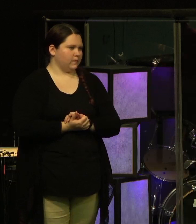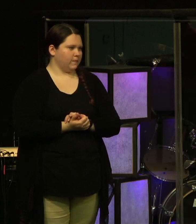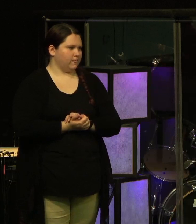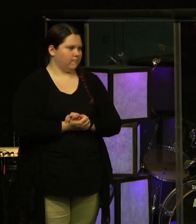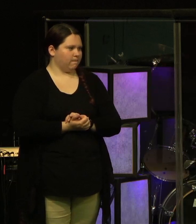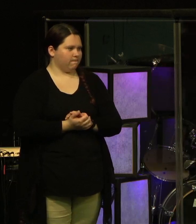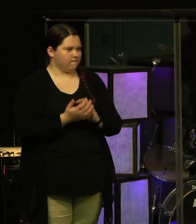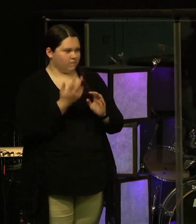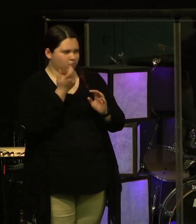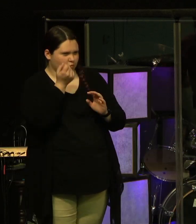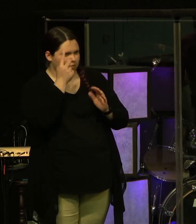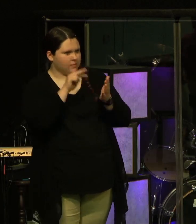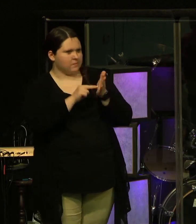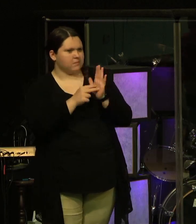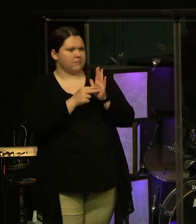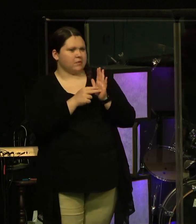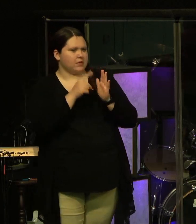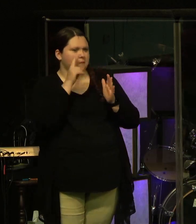You see what I mean?